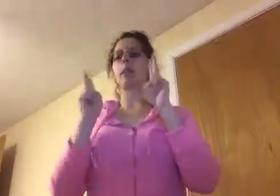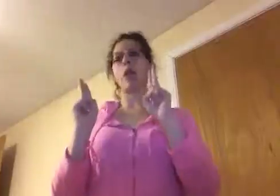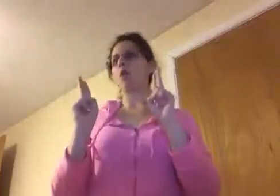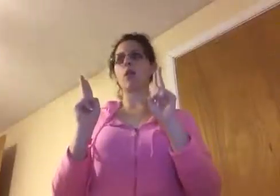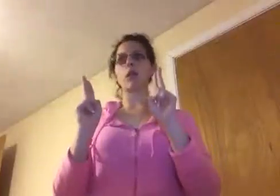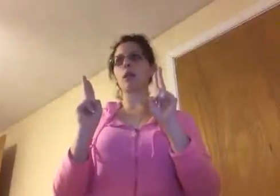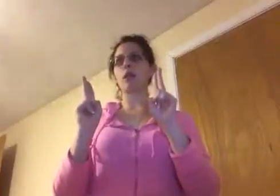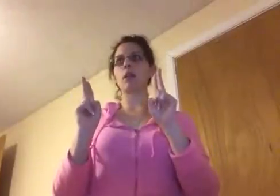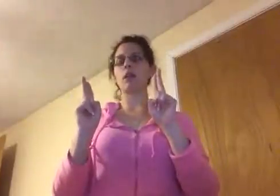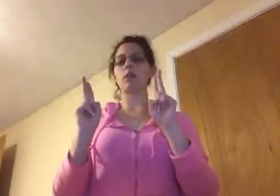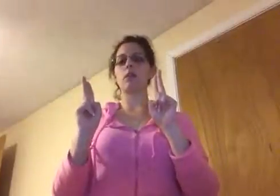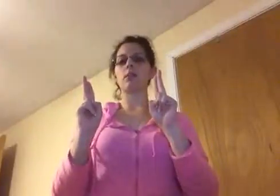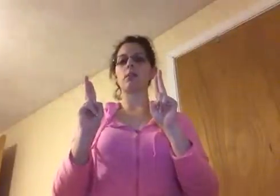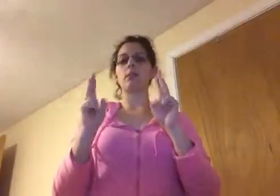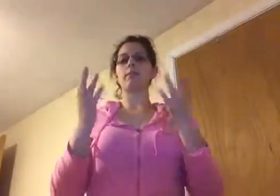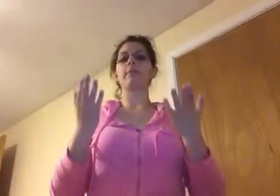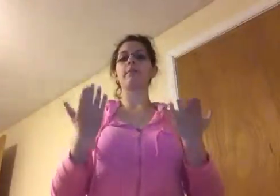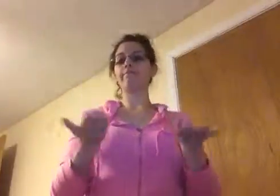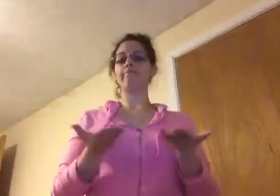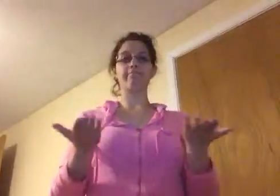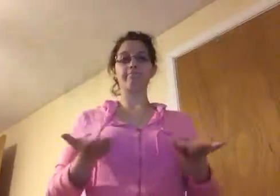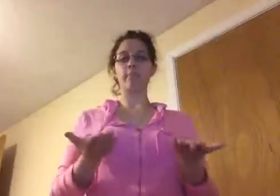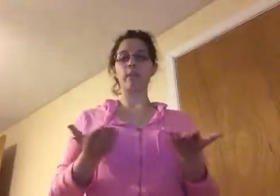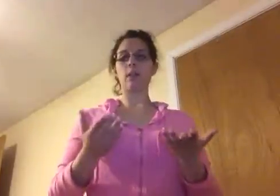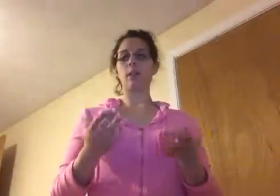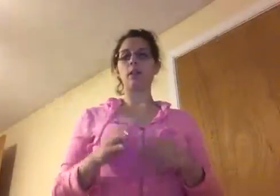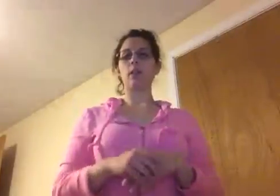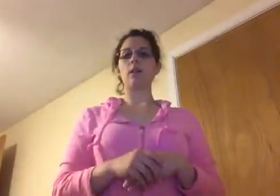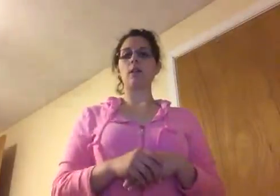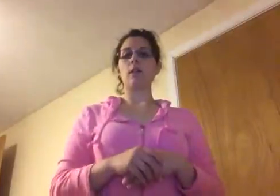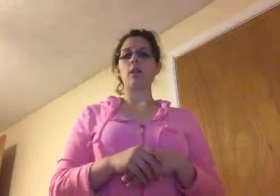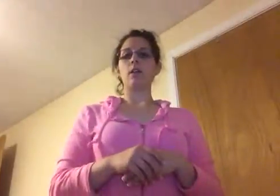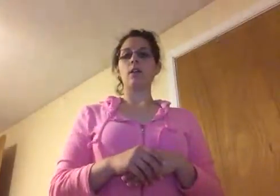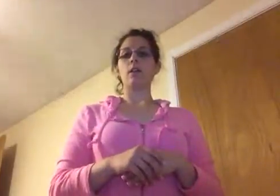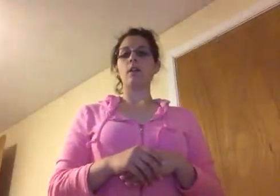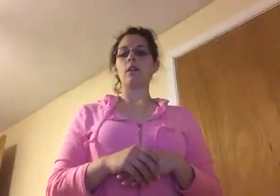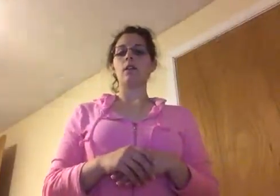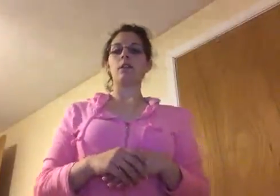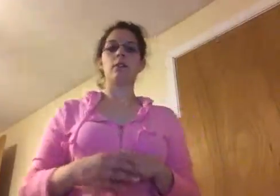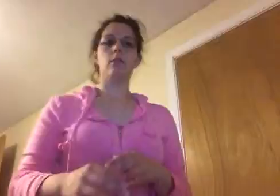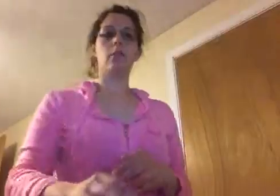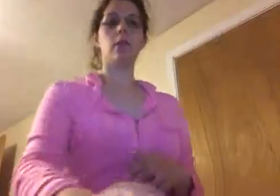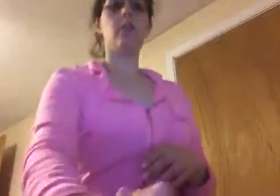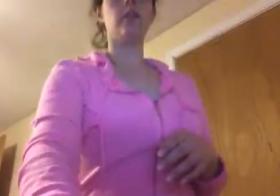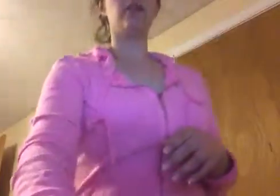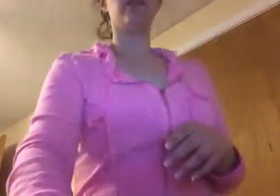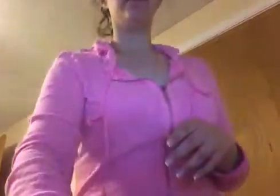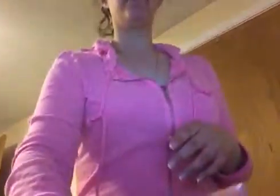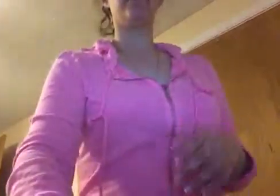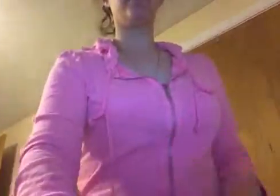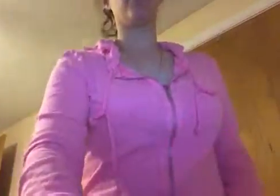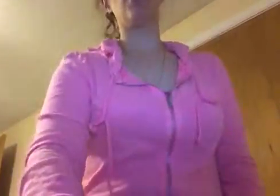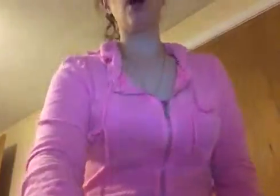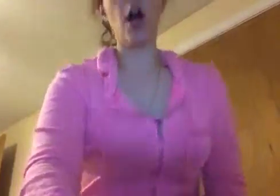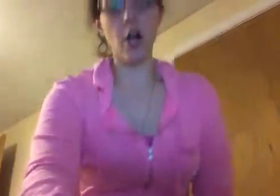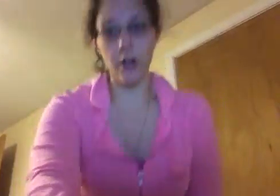as the Puritans that want to purify the Church of England. Okay, that's the way to remember it. So Puritan. All